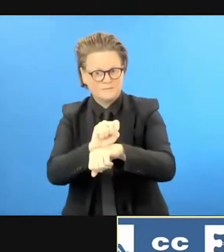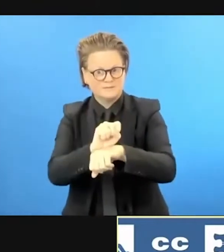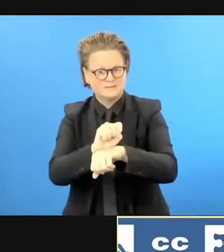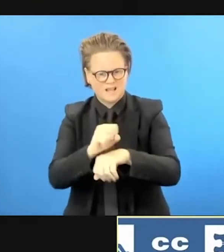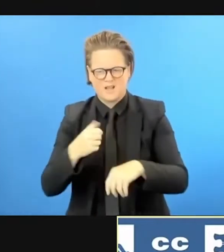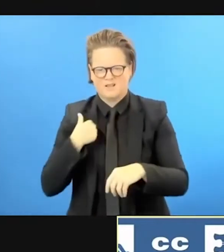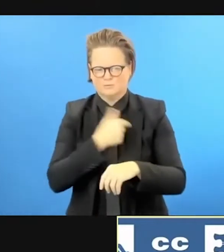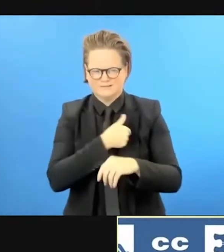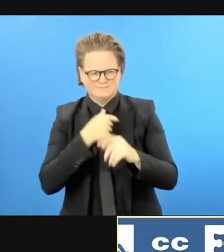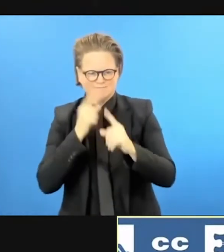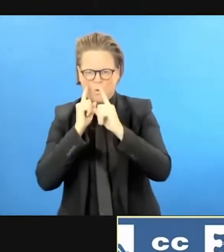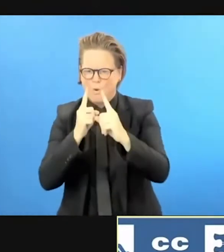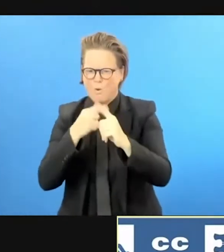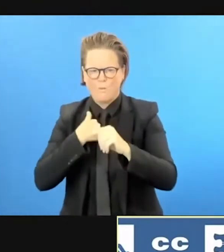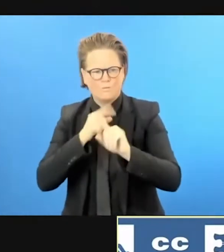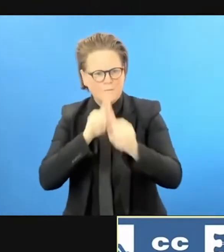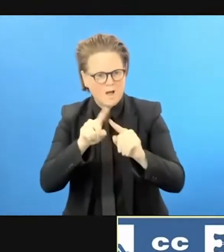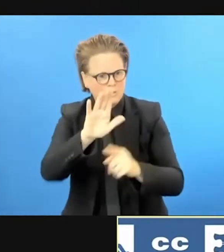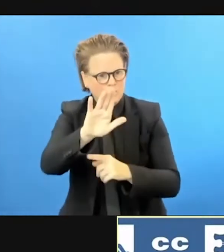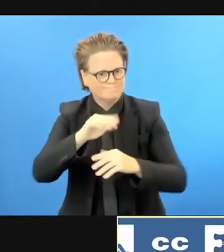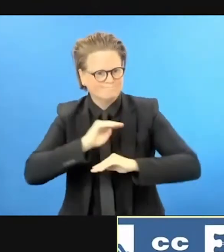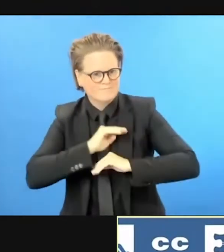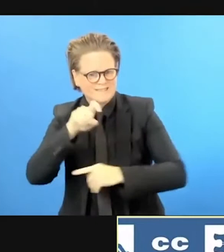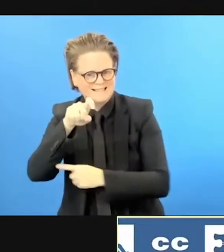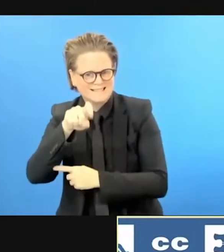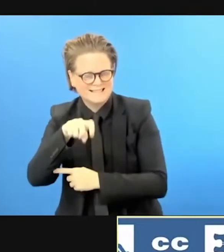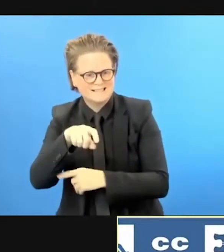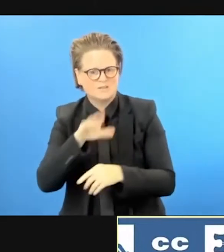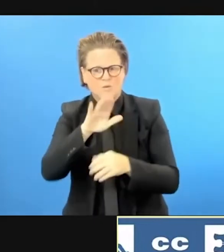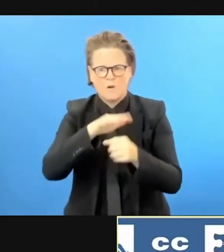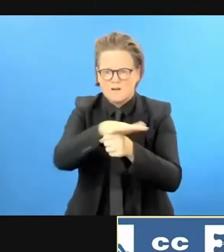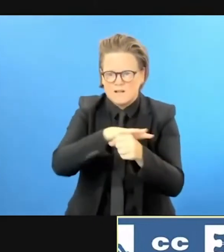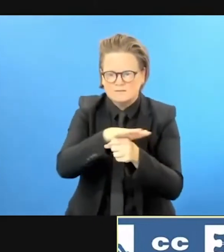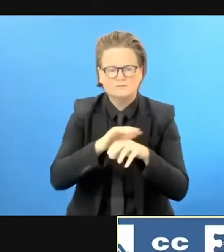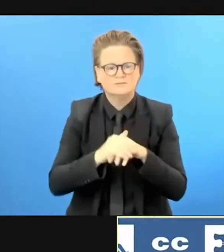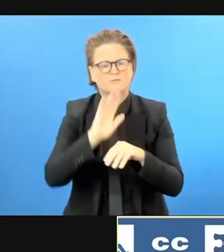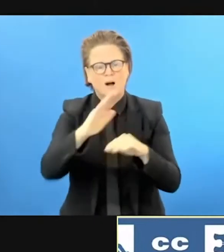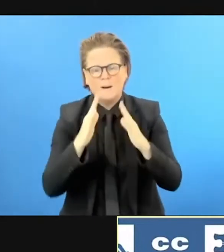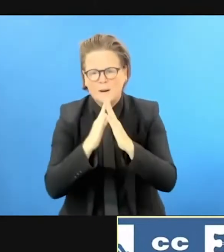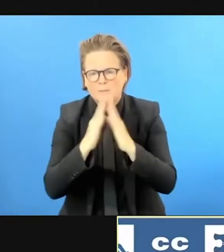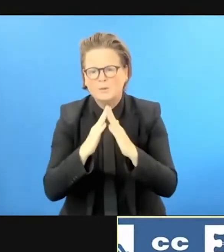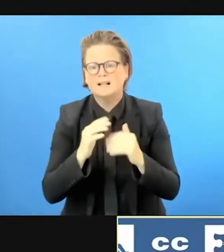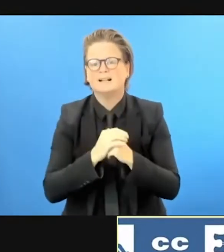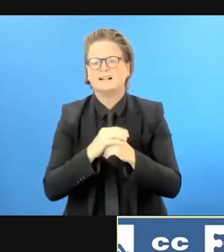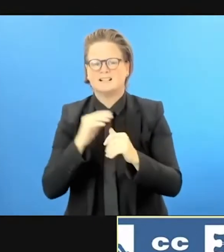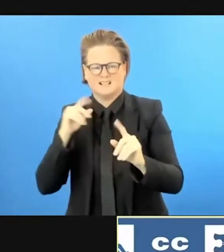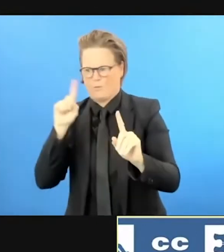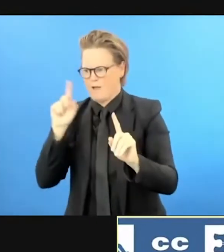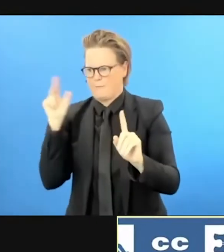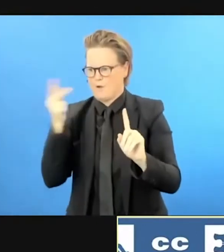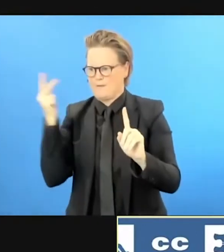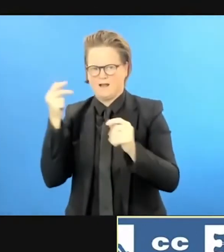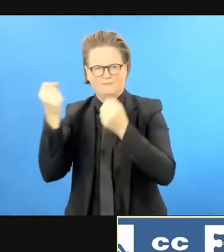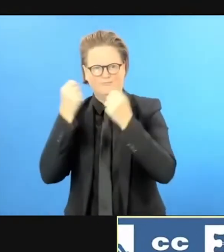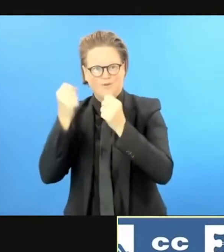by neighborhood. So we're in conversation about mobile vaccination possibilities and